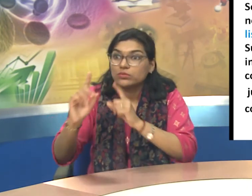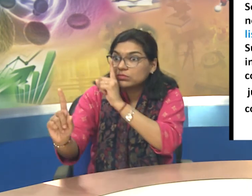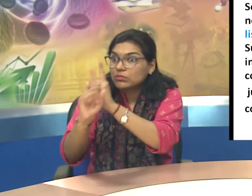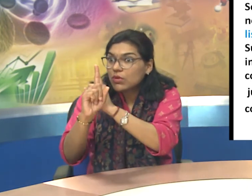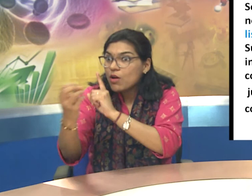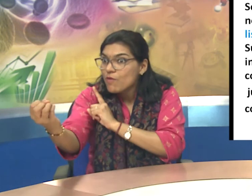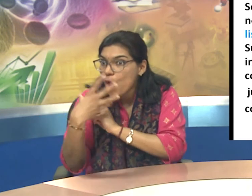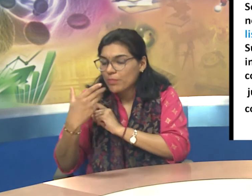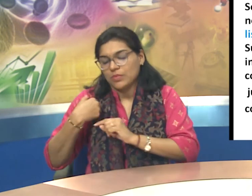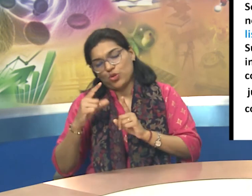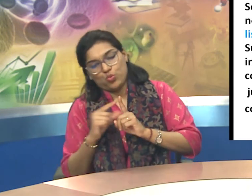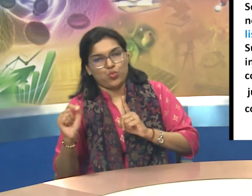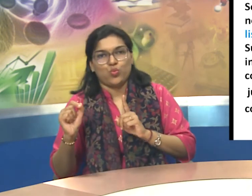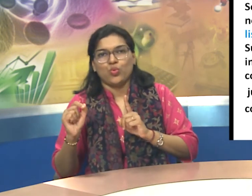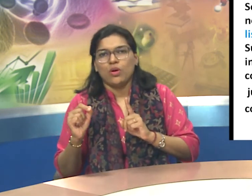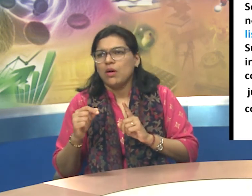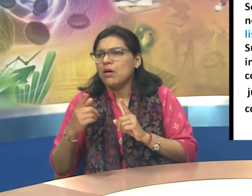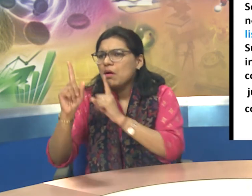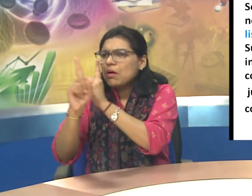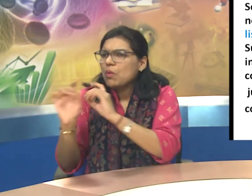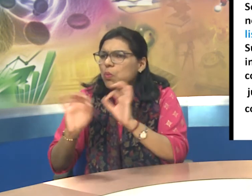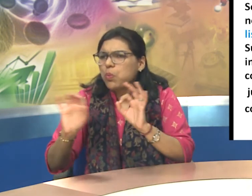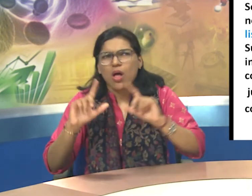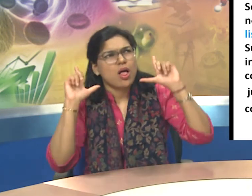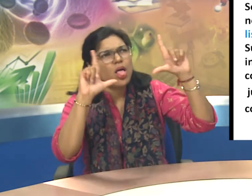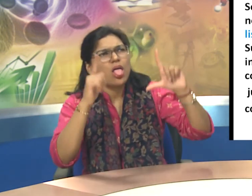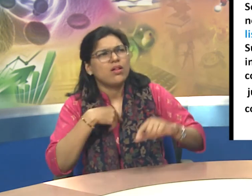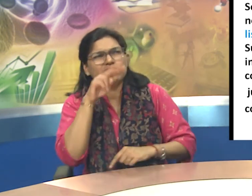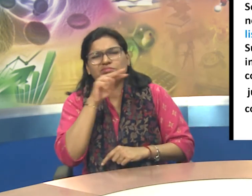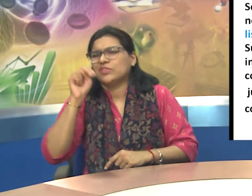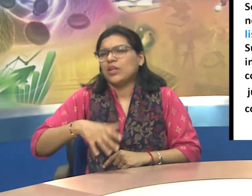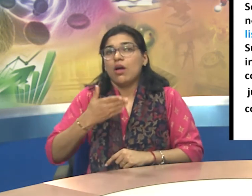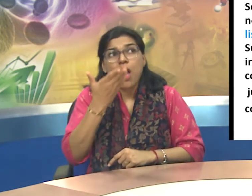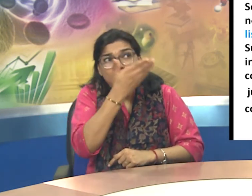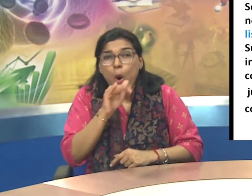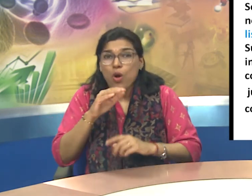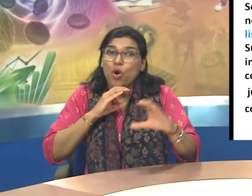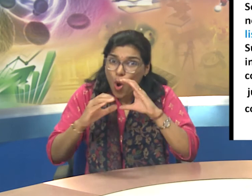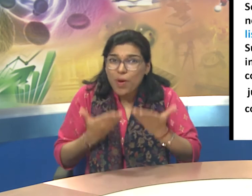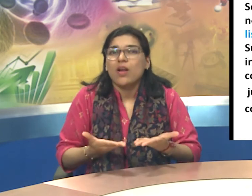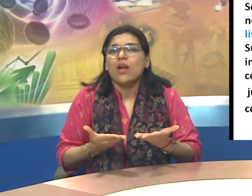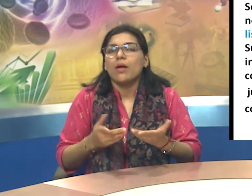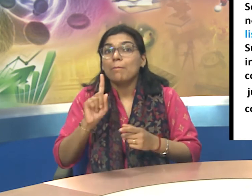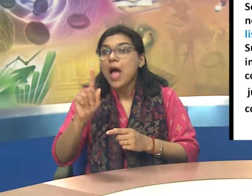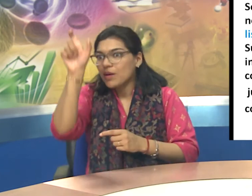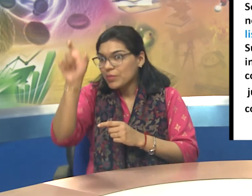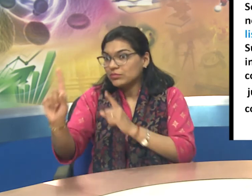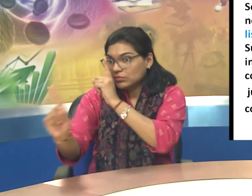minutes, and reports. They do not listen the communication